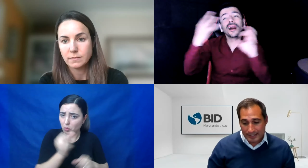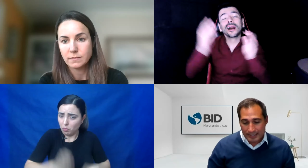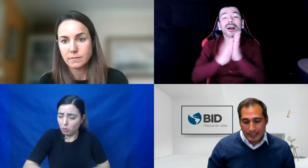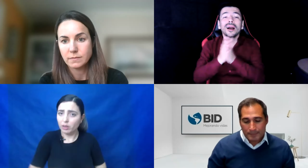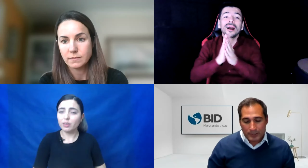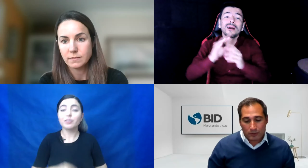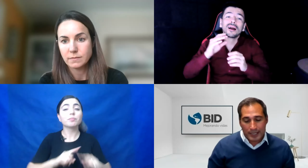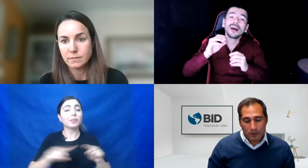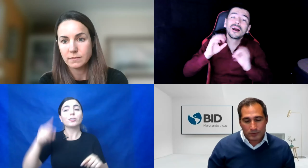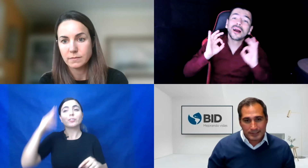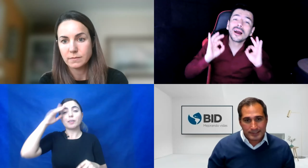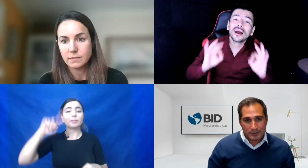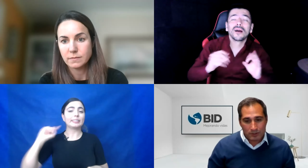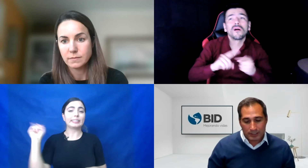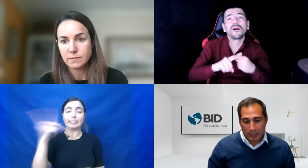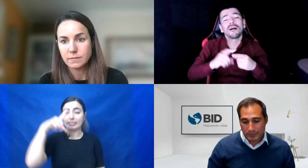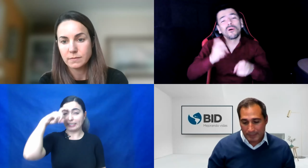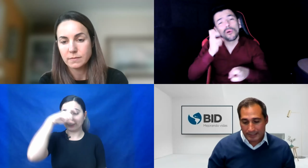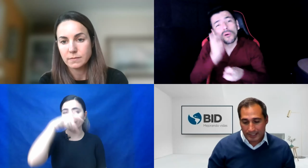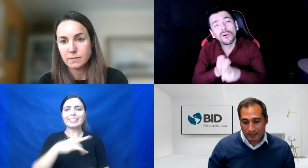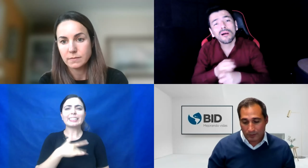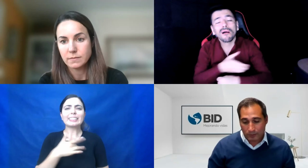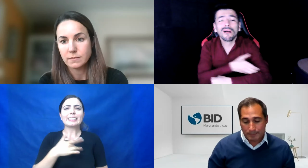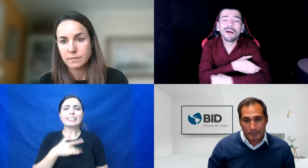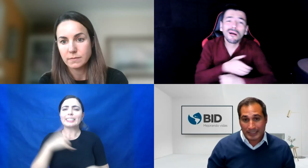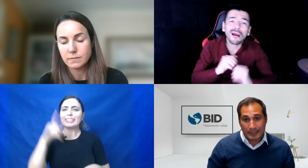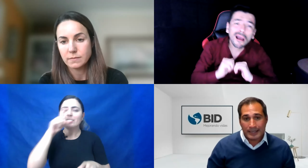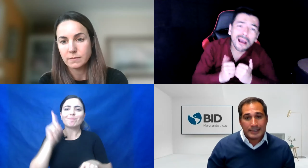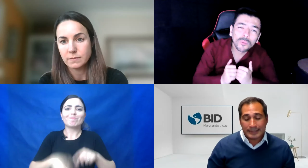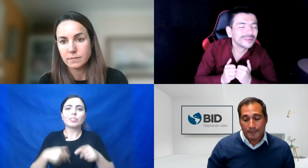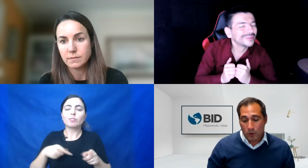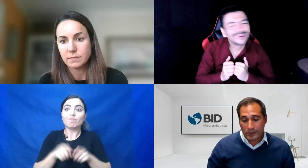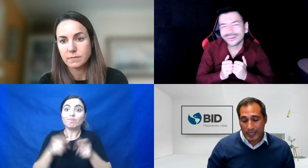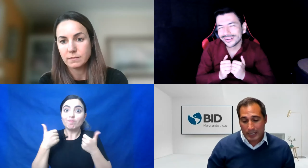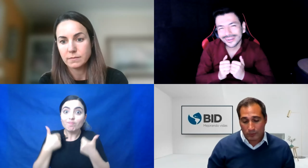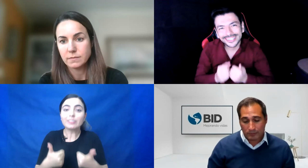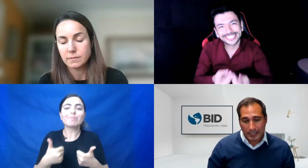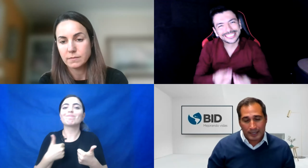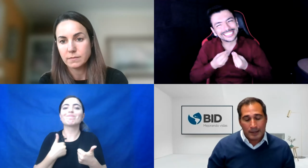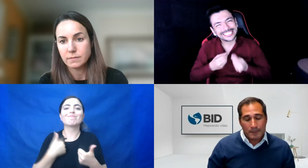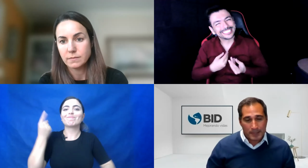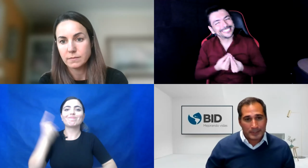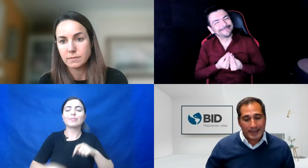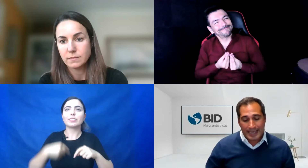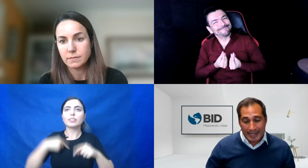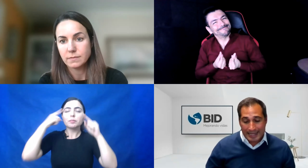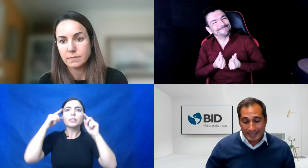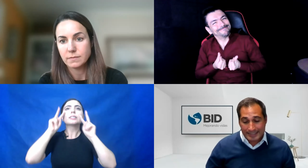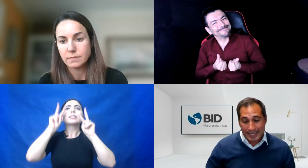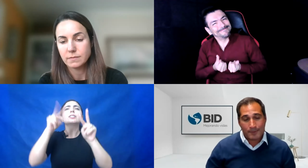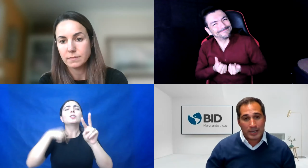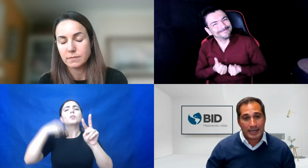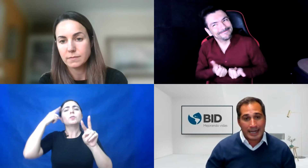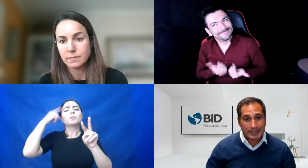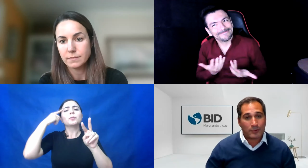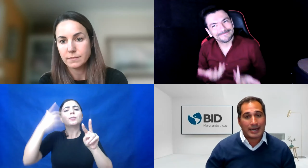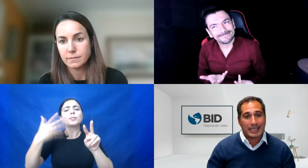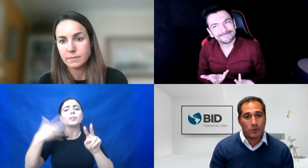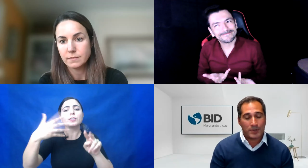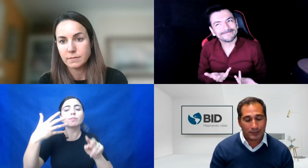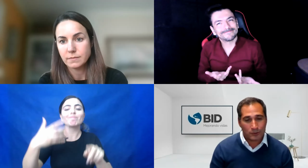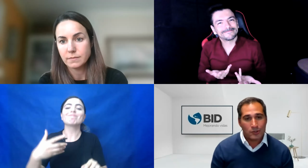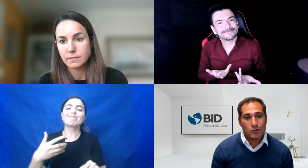have the skills and the capacity, although they are facing a difficult situation, but